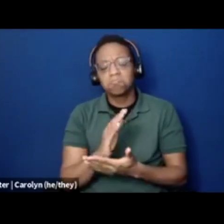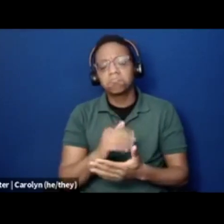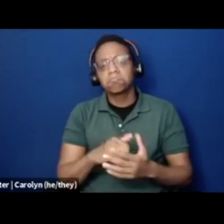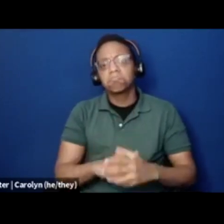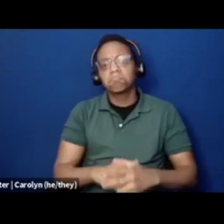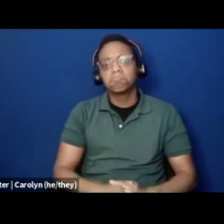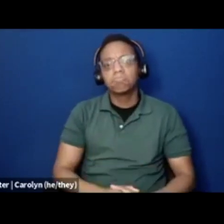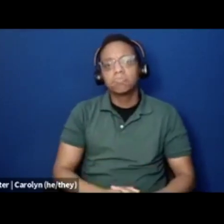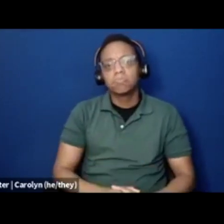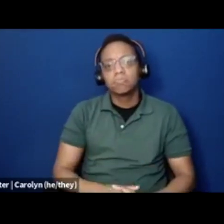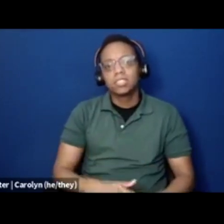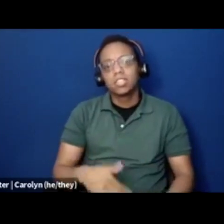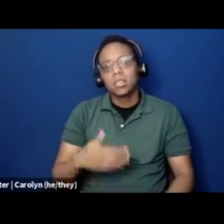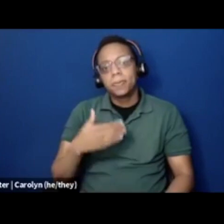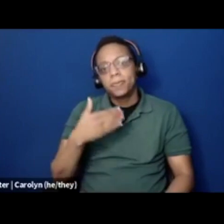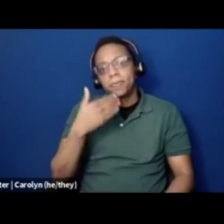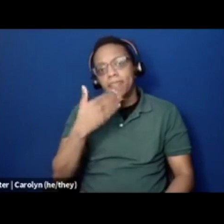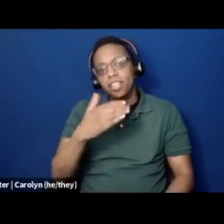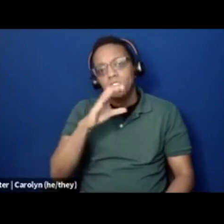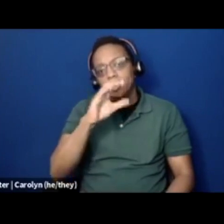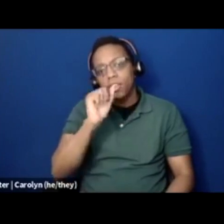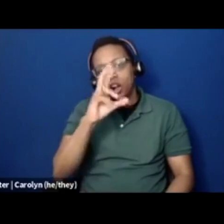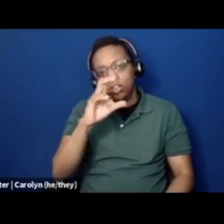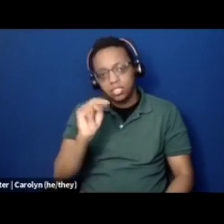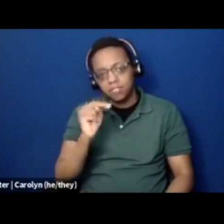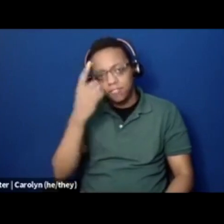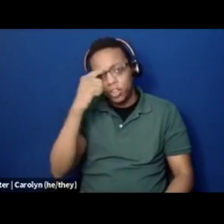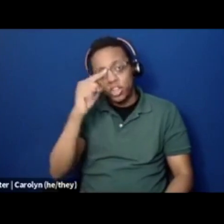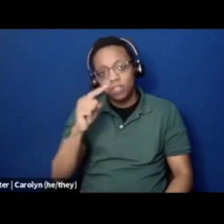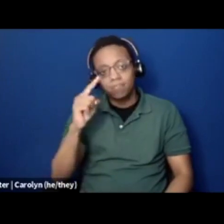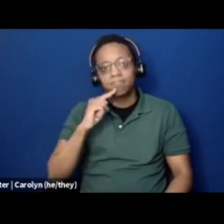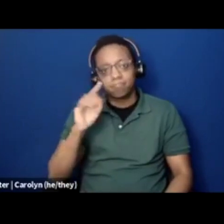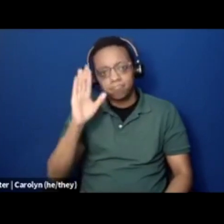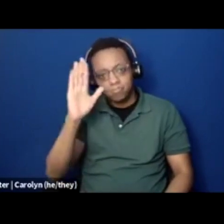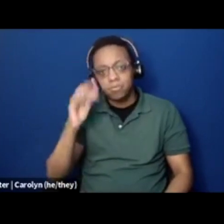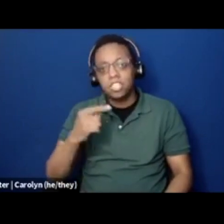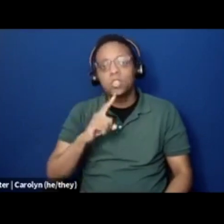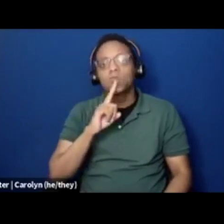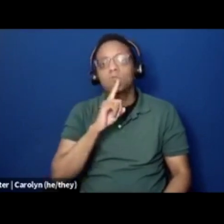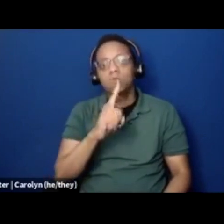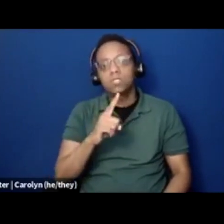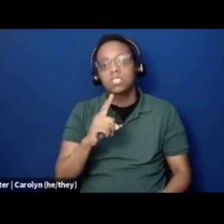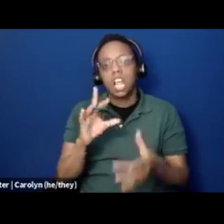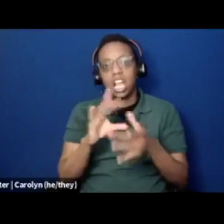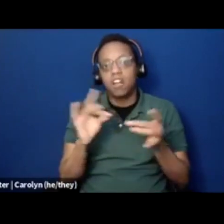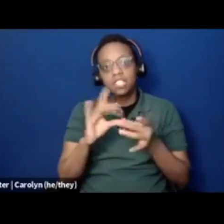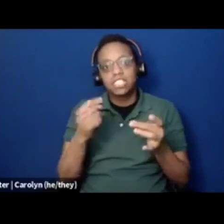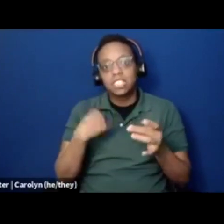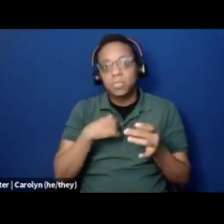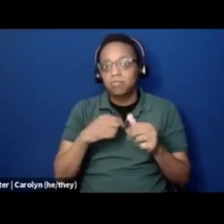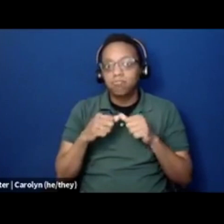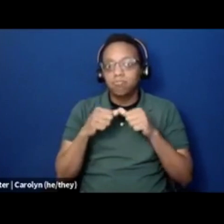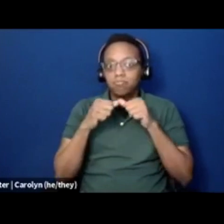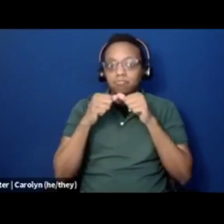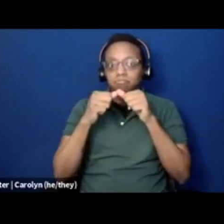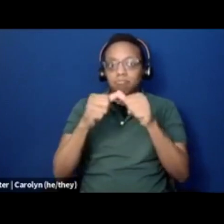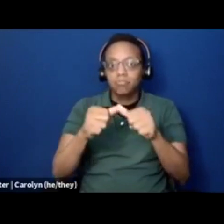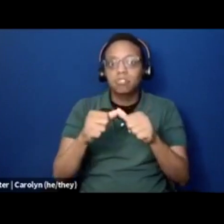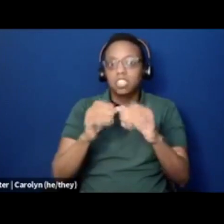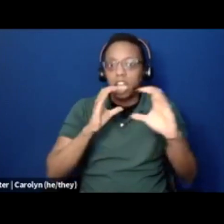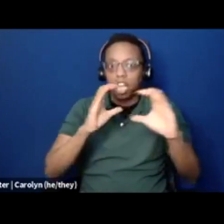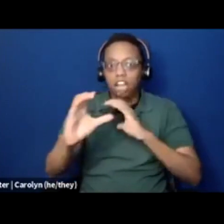Thank you, Carson, so much for that testimony. That's definitely a conversation that needs to be had more. So thank you for that.